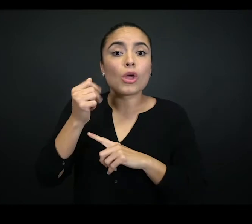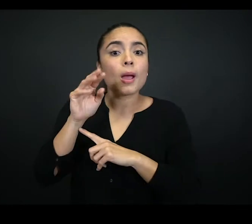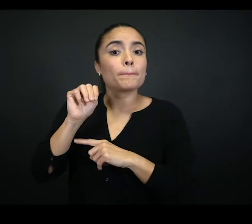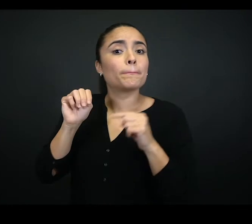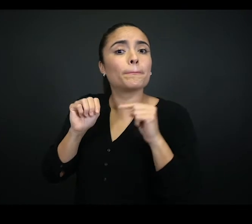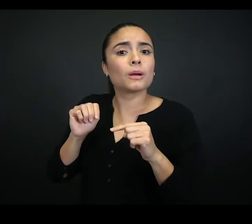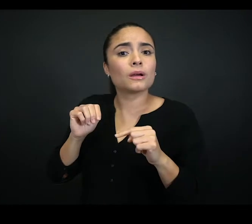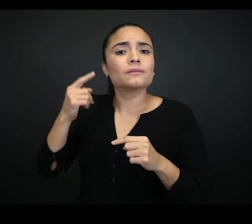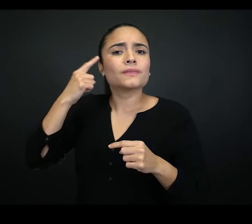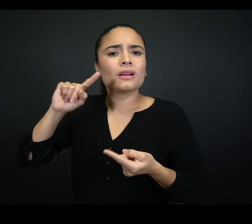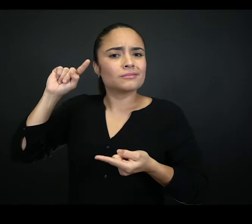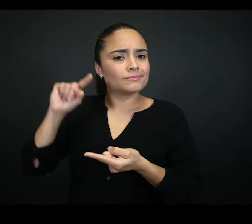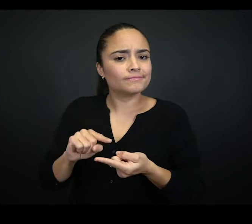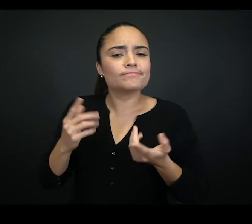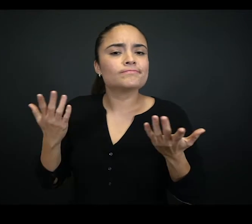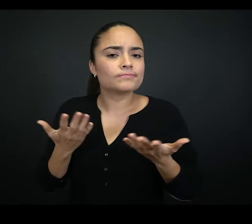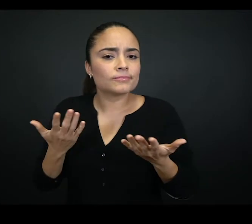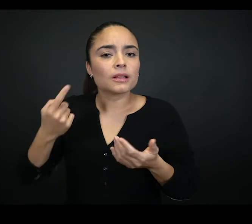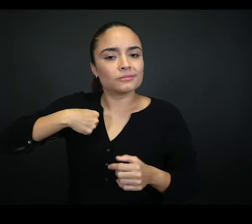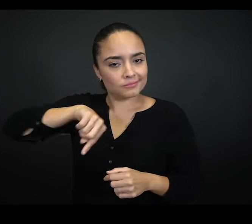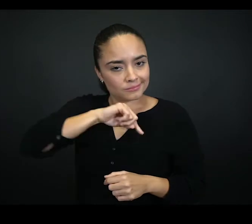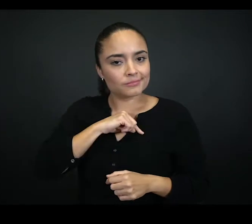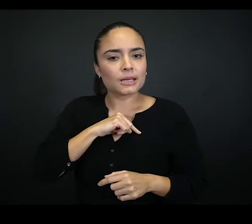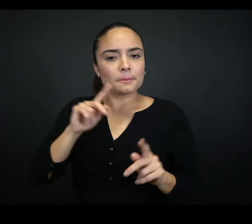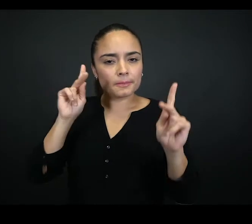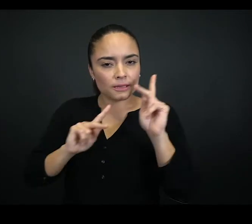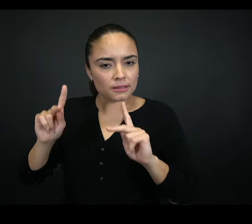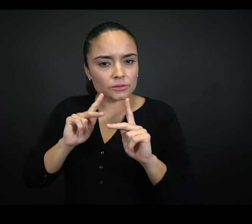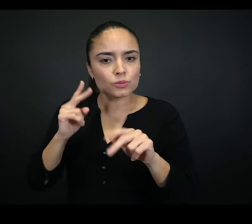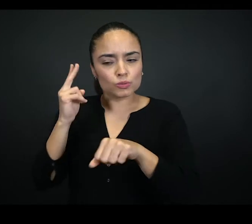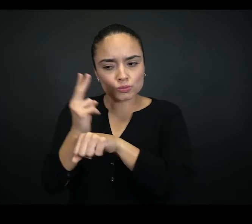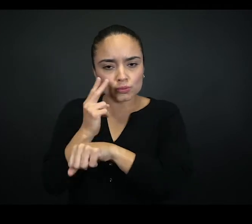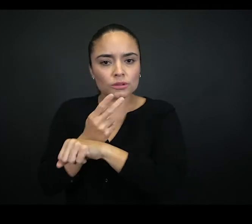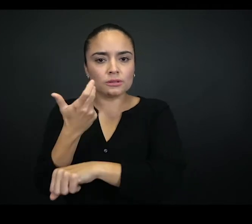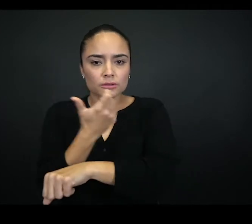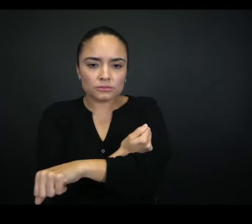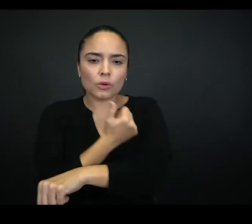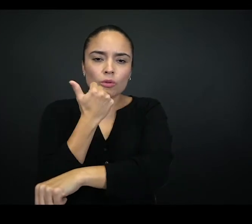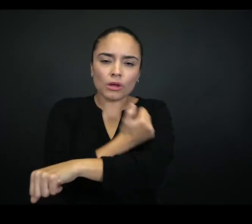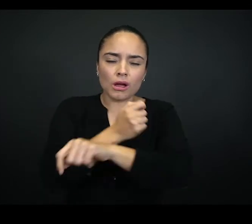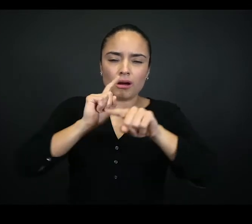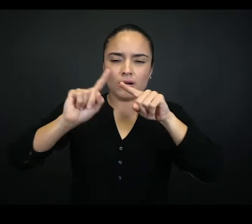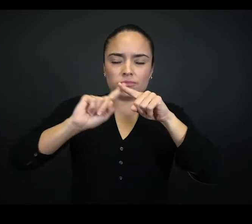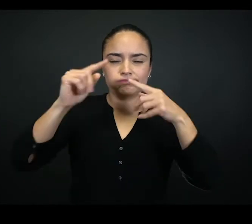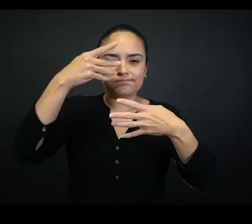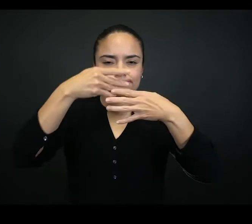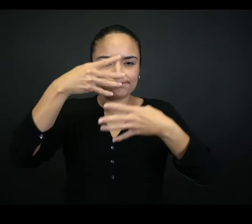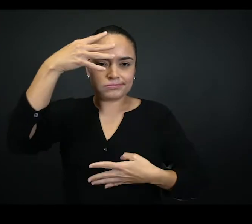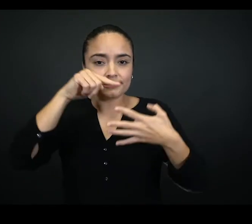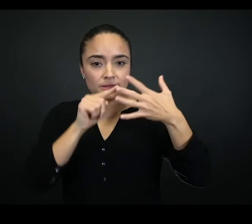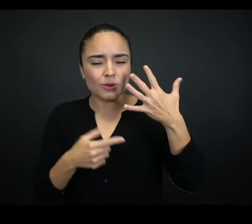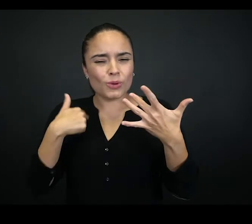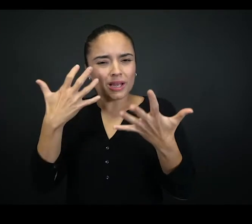the harms associated with drug use for people who use drugs. And here, the services that we provide